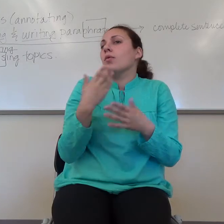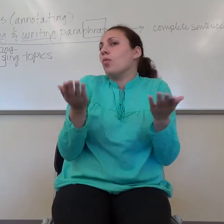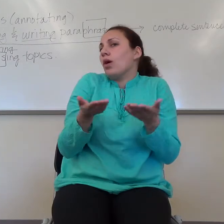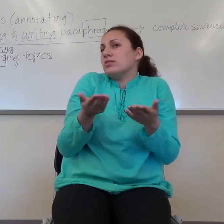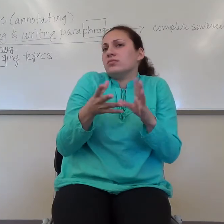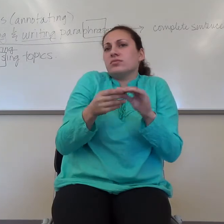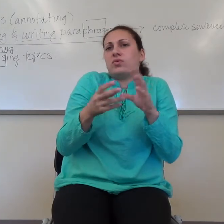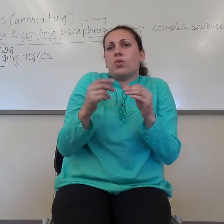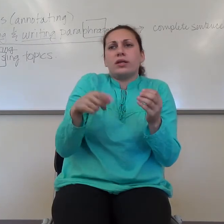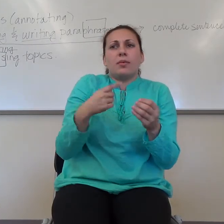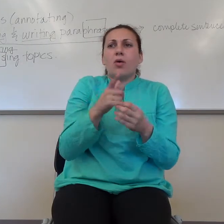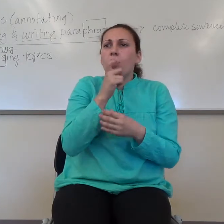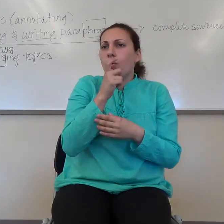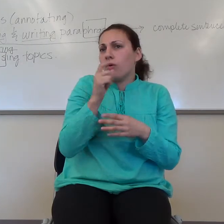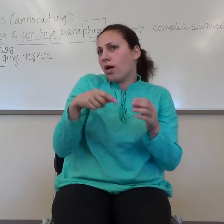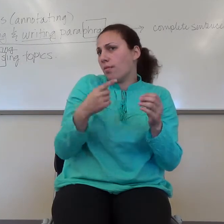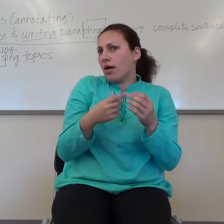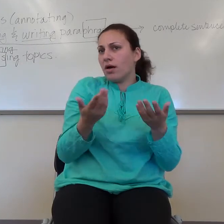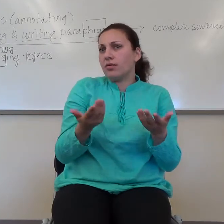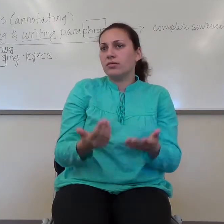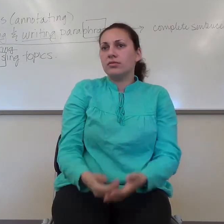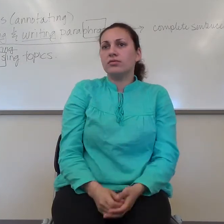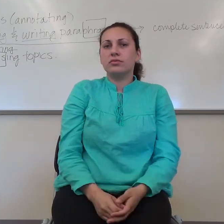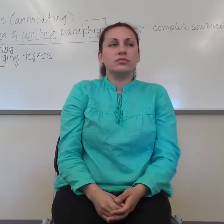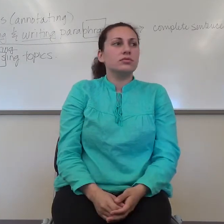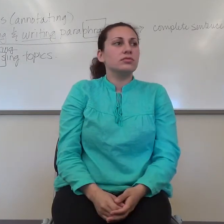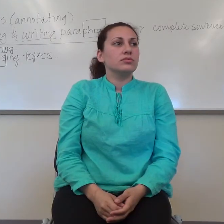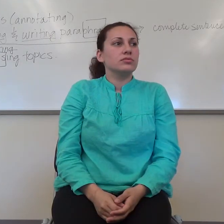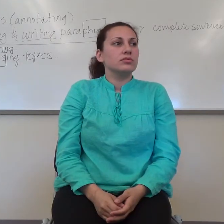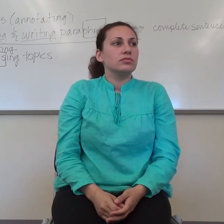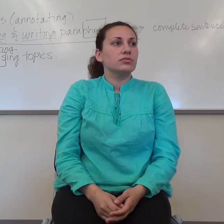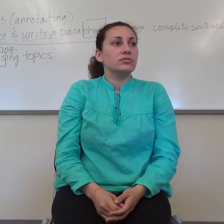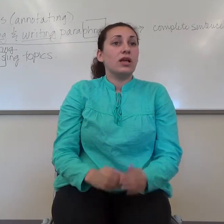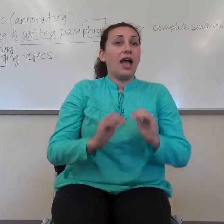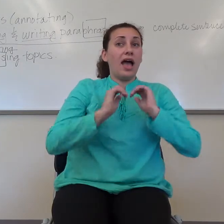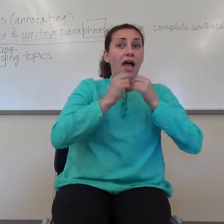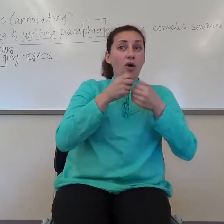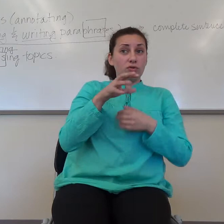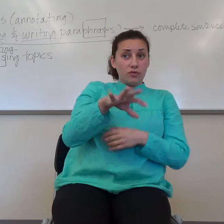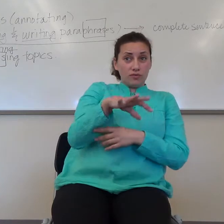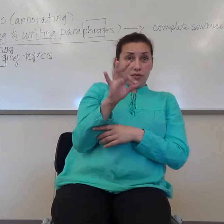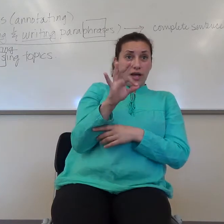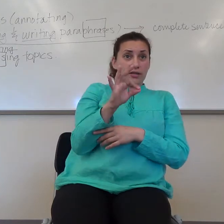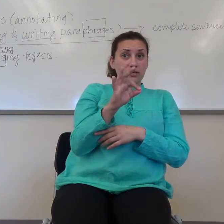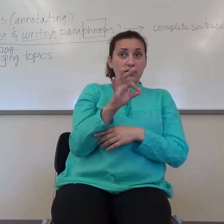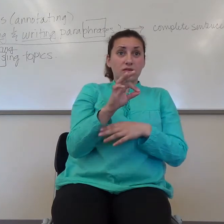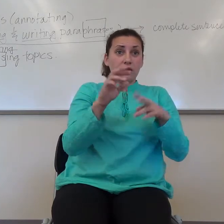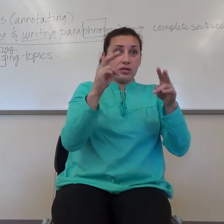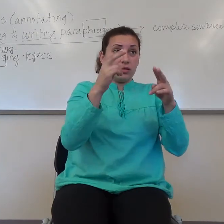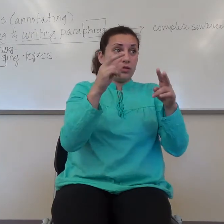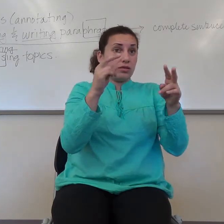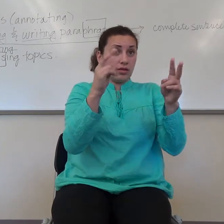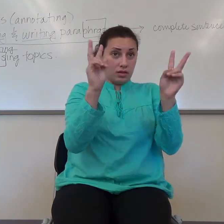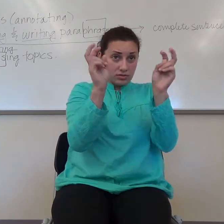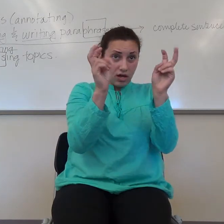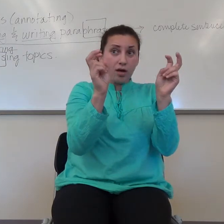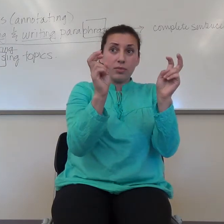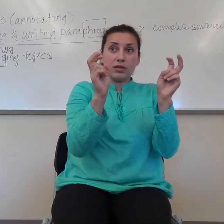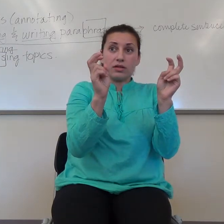find the topic of the paragraph is to identify what's being repeated or referred to most